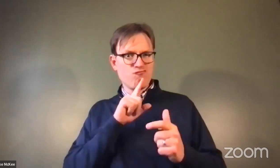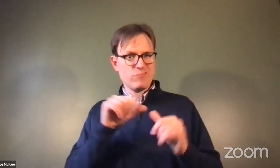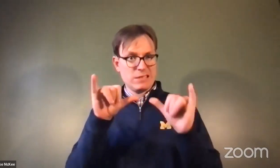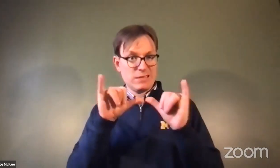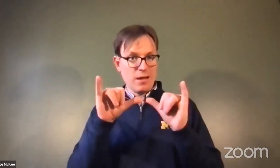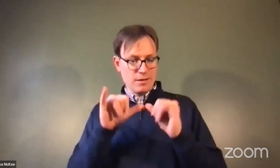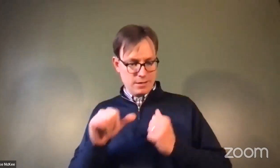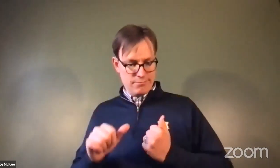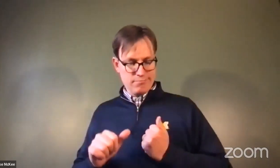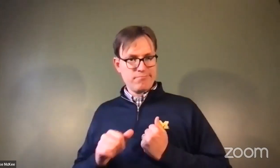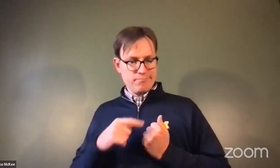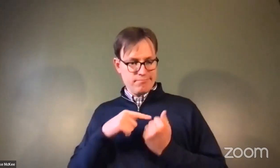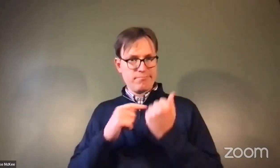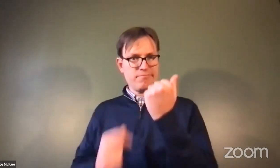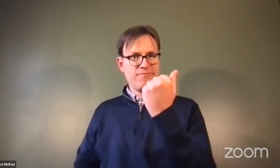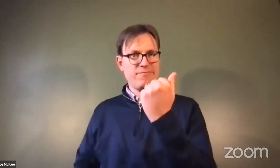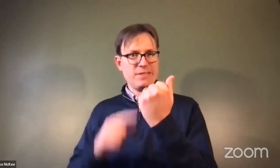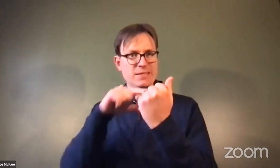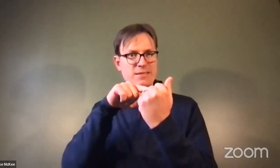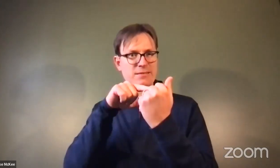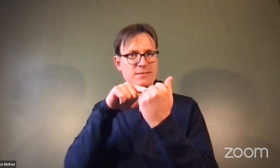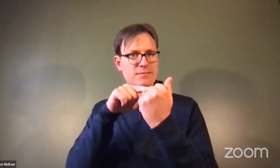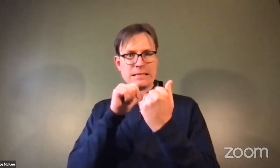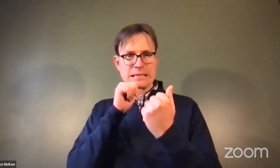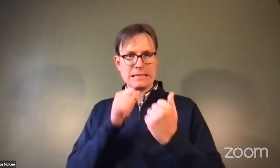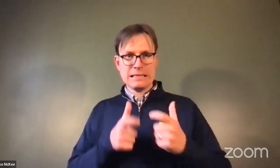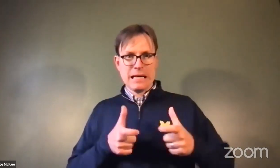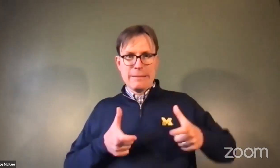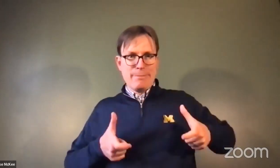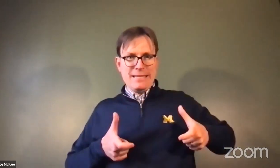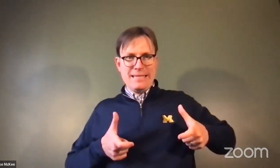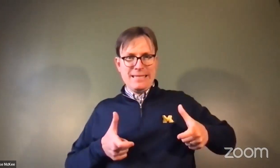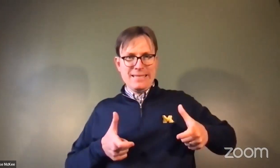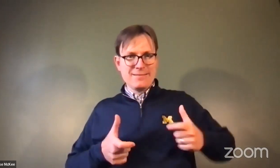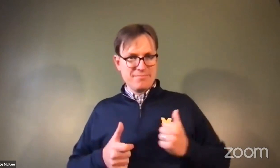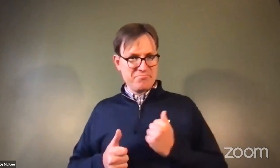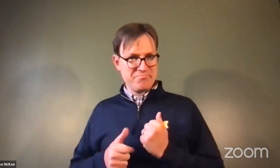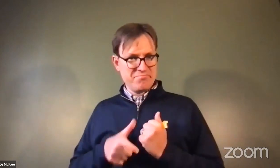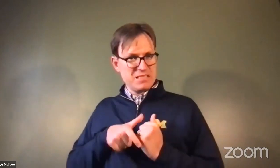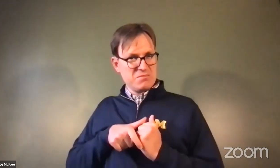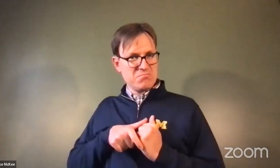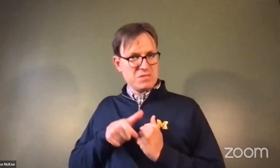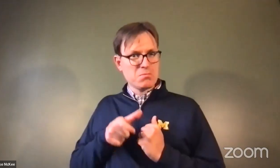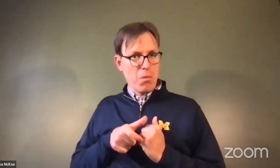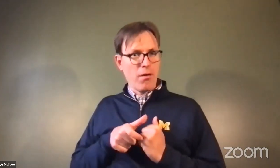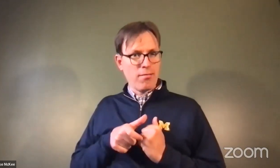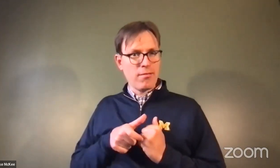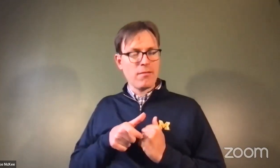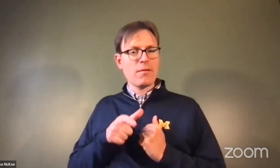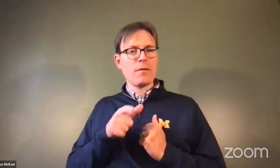system. It's actually quite small. It's about the size of your fist. It's not that big.